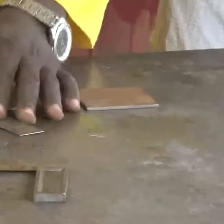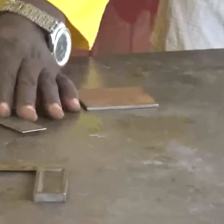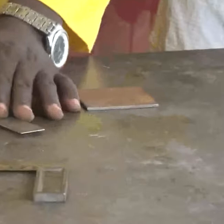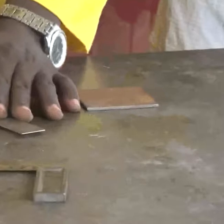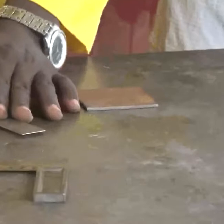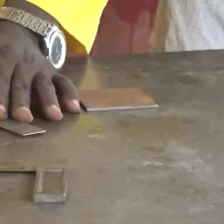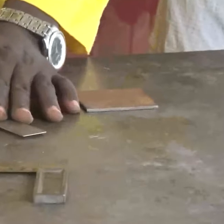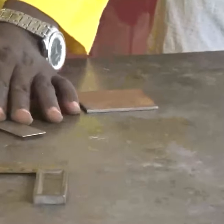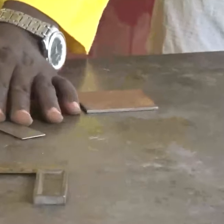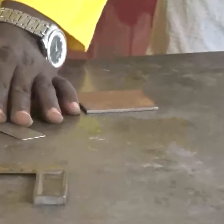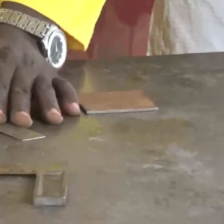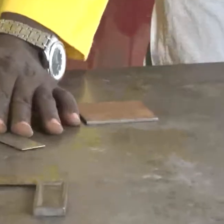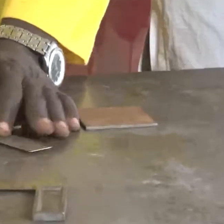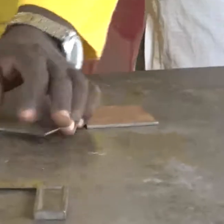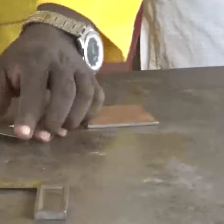I hope you are following.